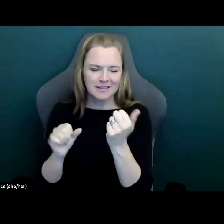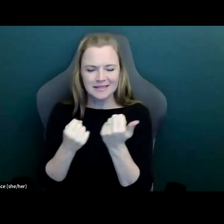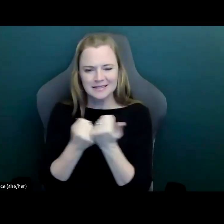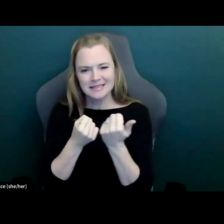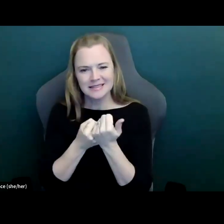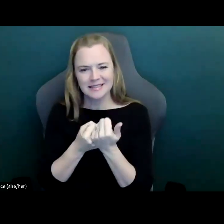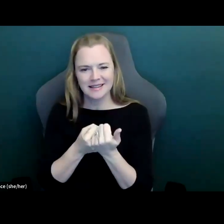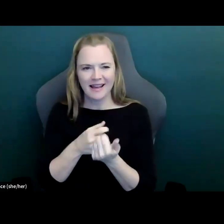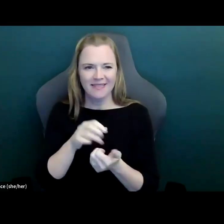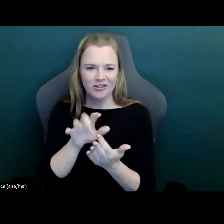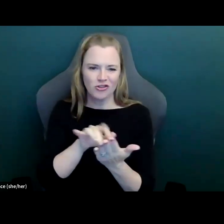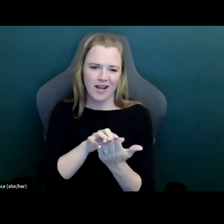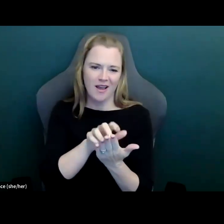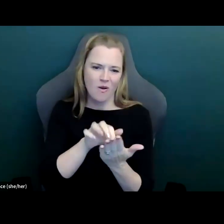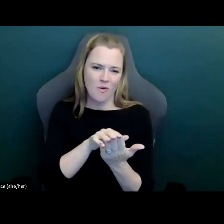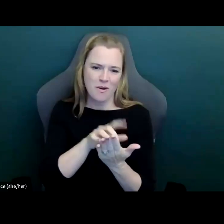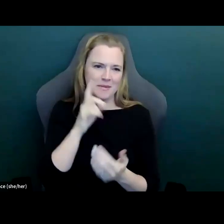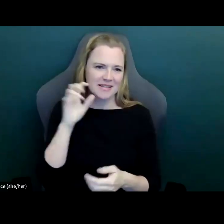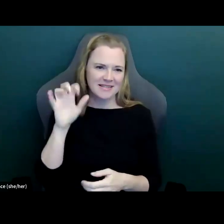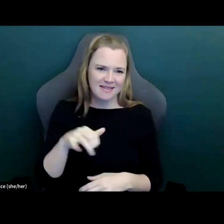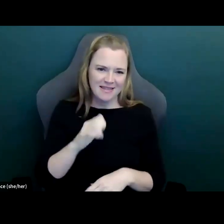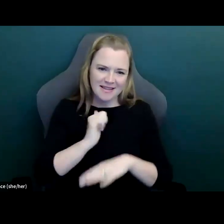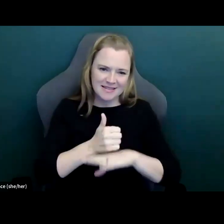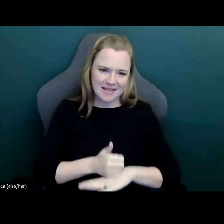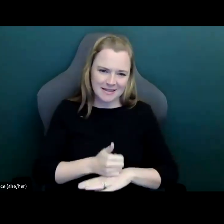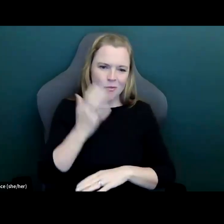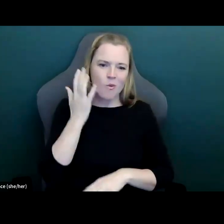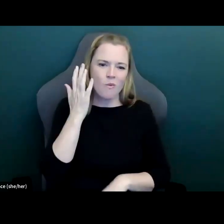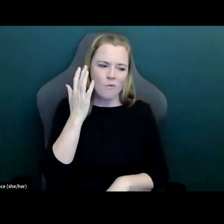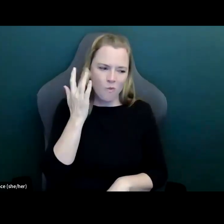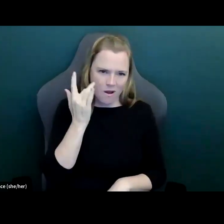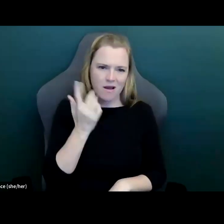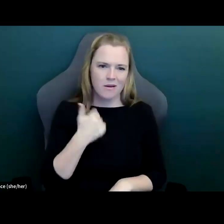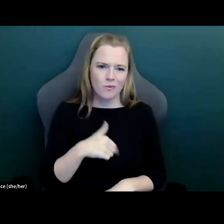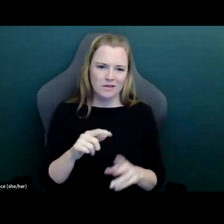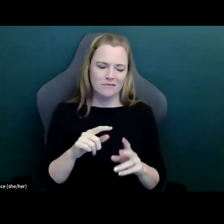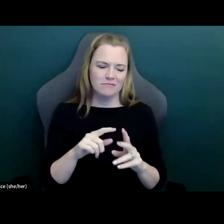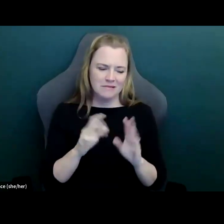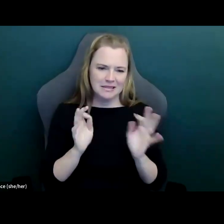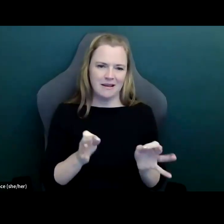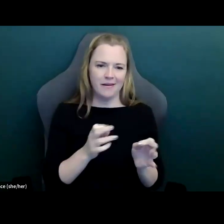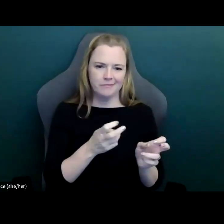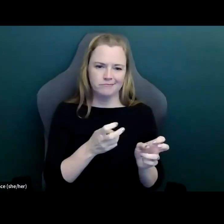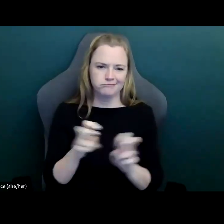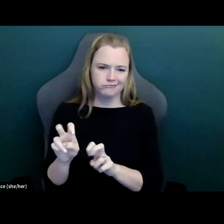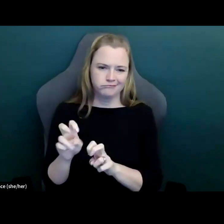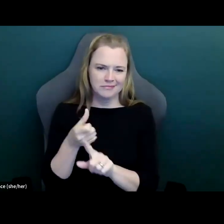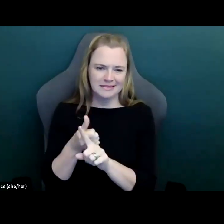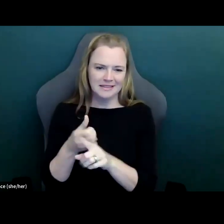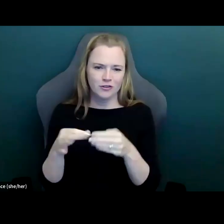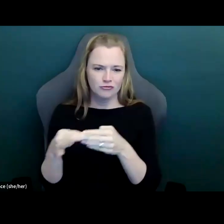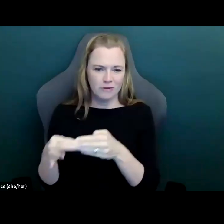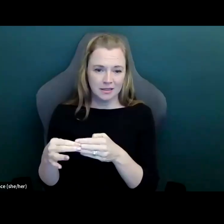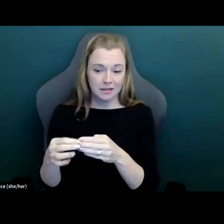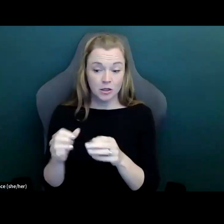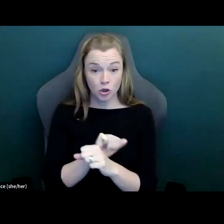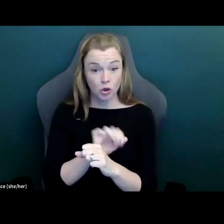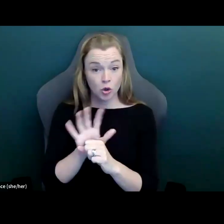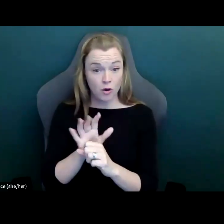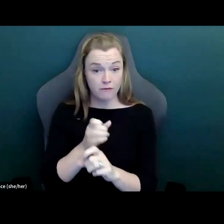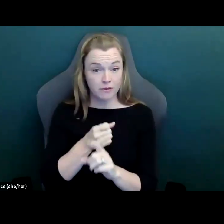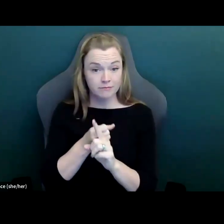because that sort of starts setting the stage for why we ended up switching to self-direct. When COVID arrived, we made